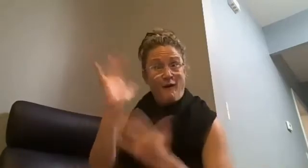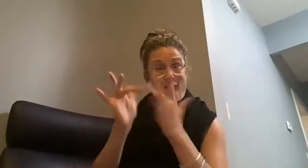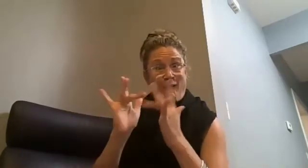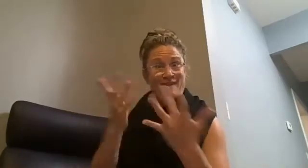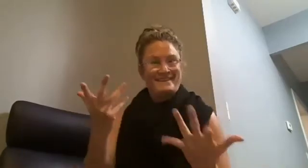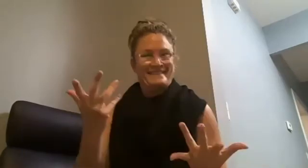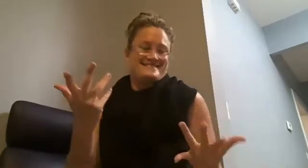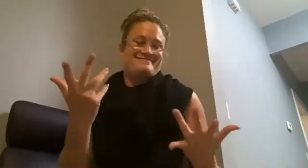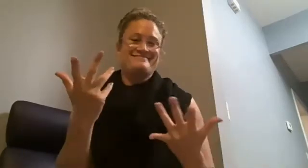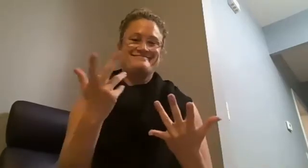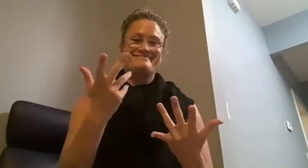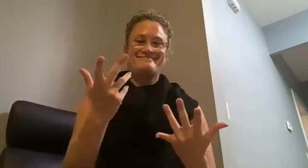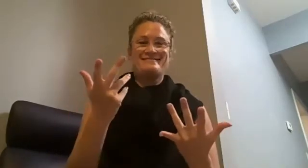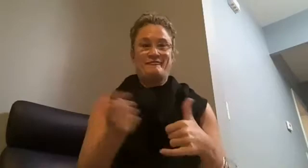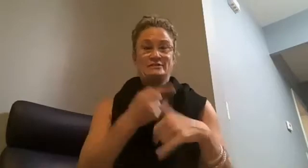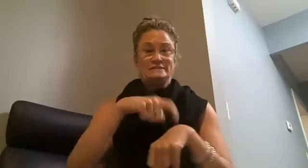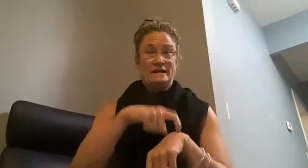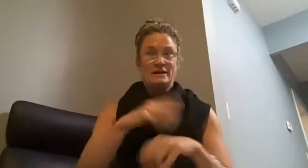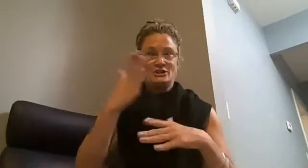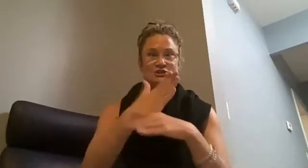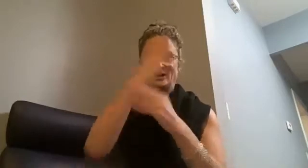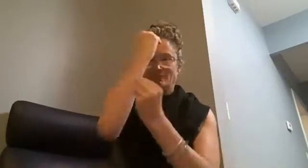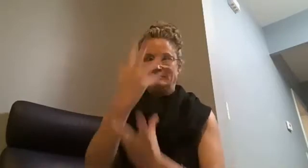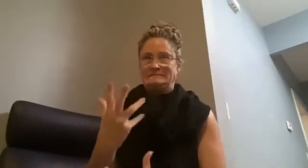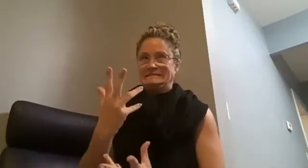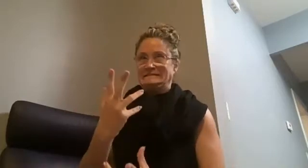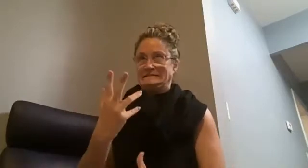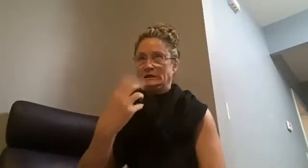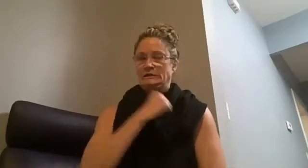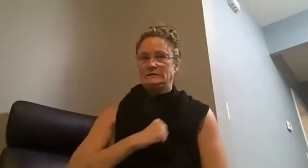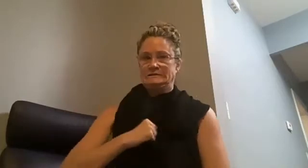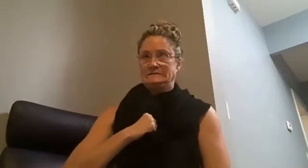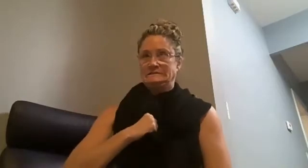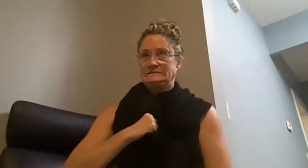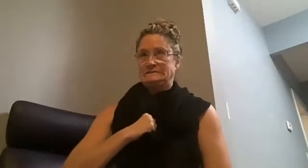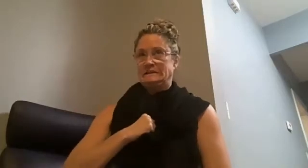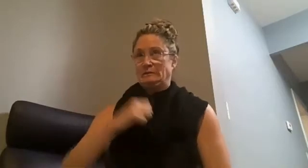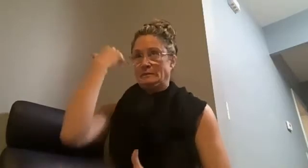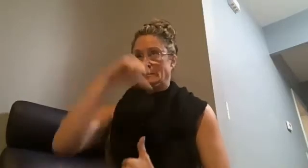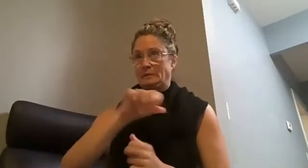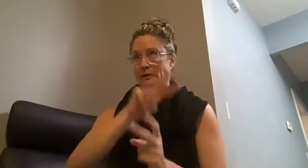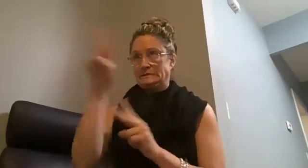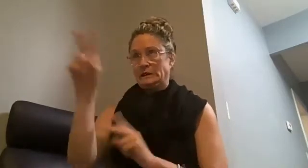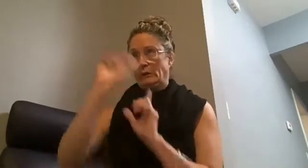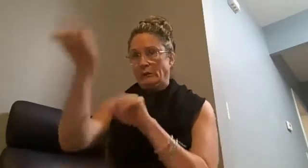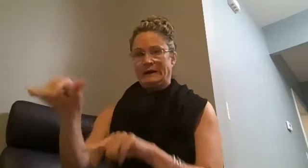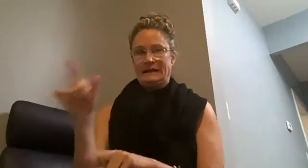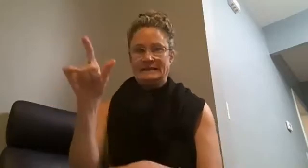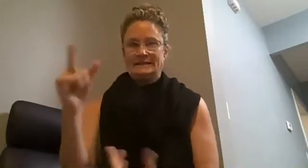think that was the first time I'd ever gotten to share that I had a bit of time attending that meeting in blackouts, which is actually not that uncommon. I mean,